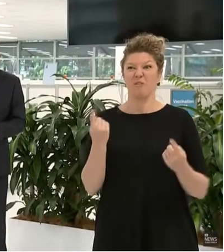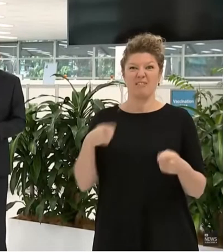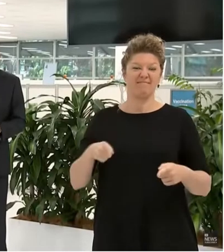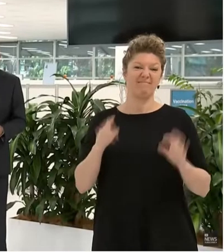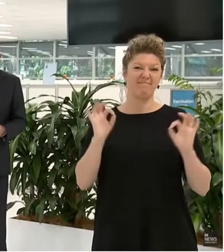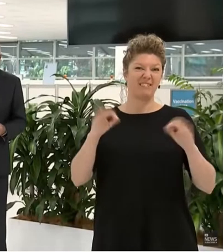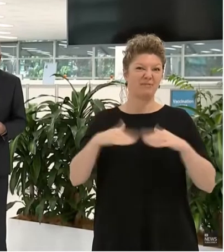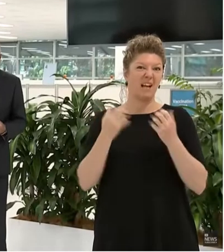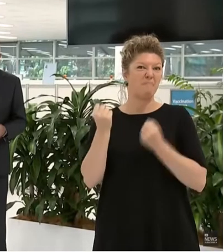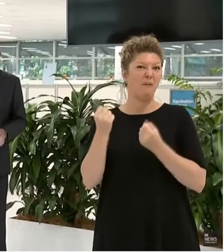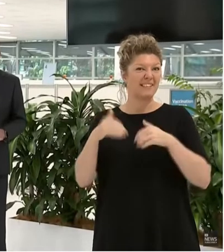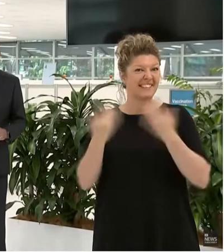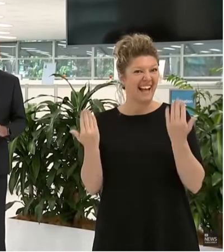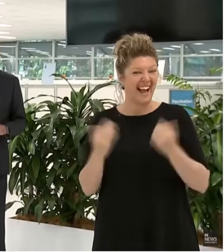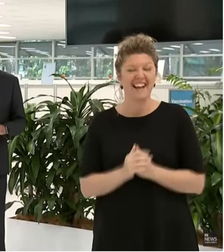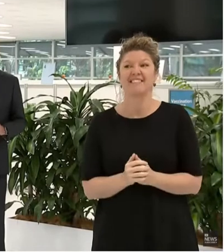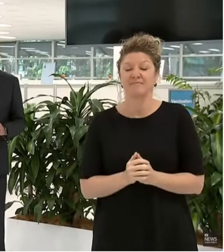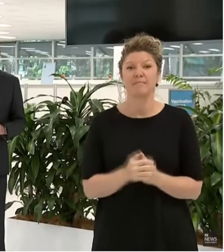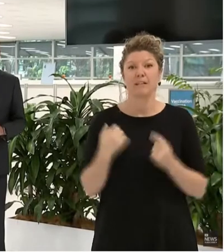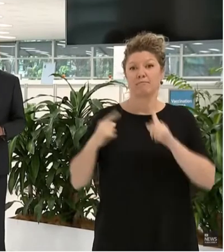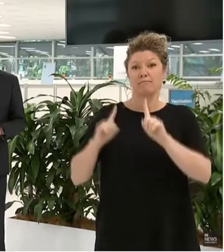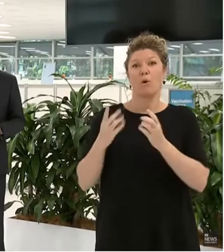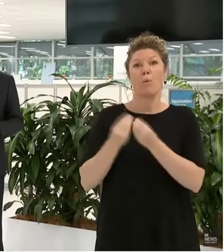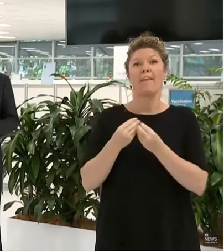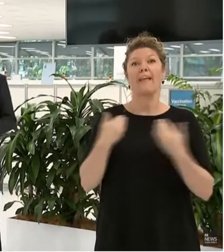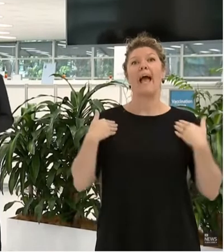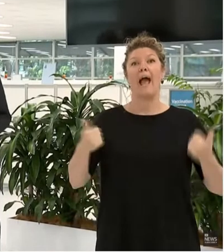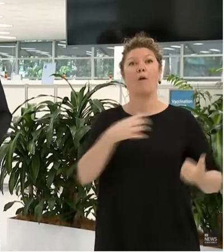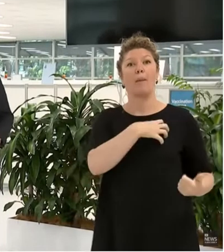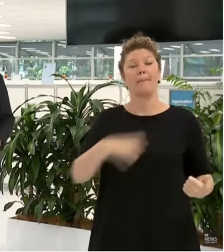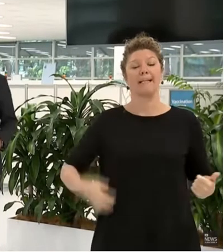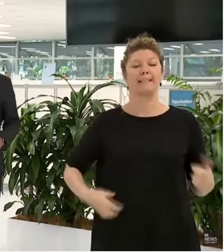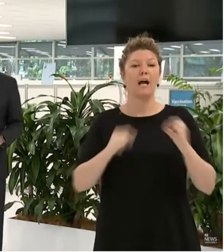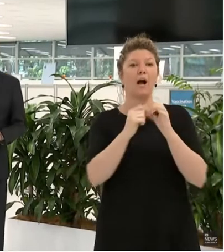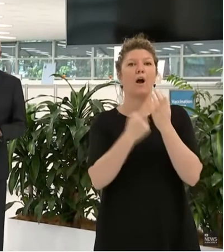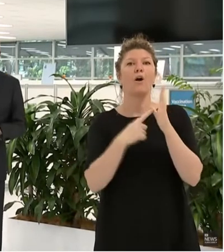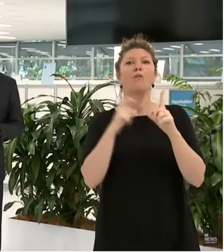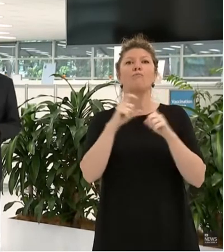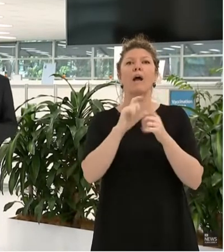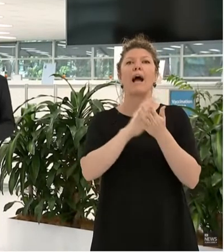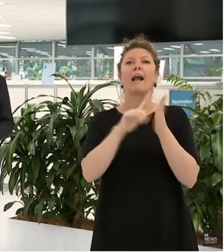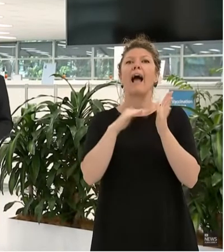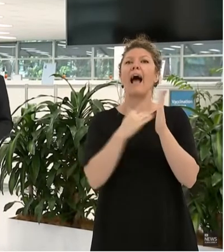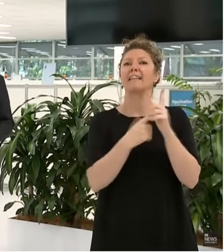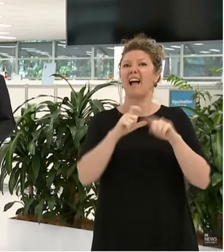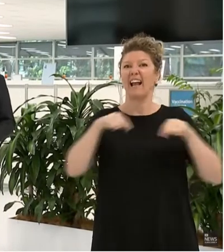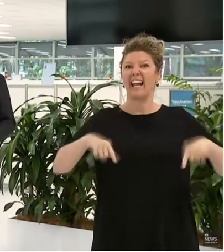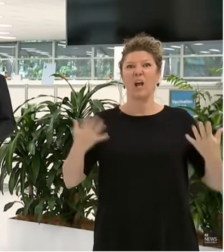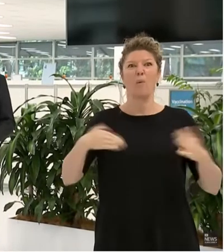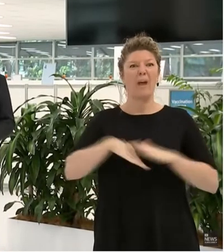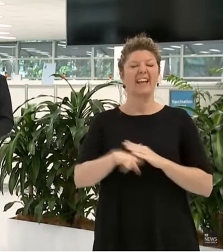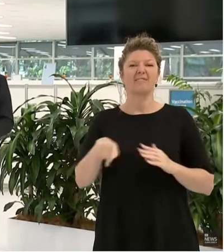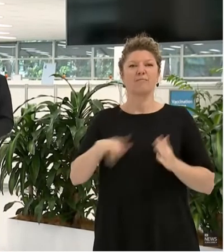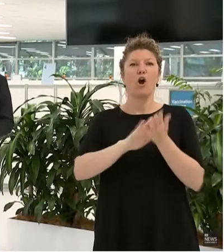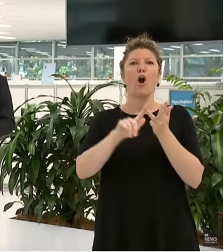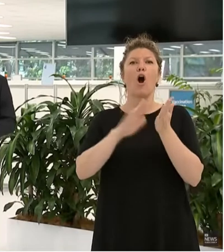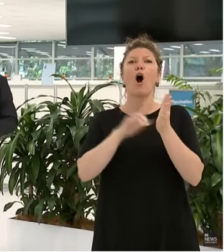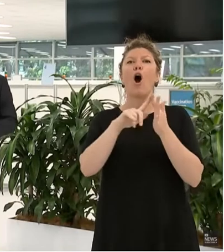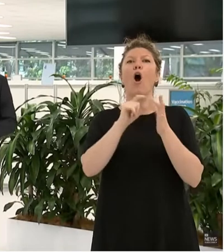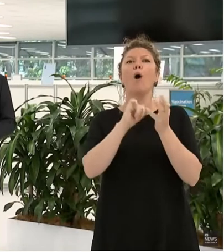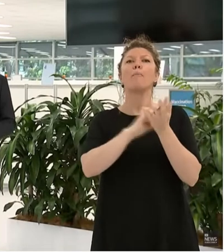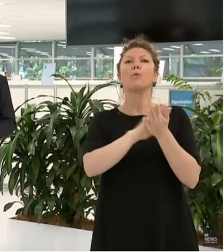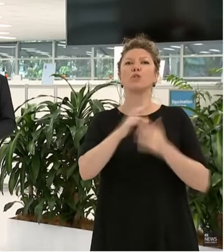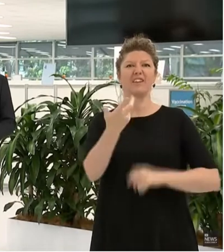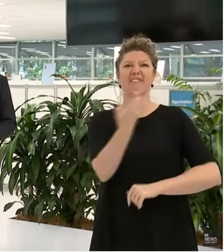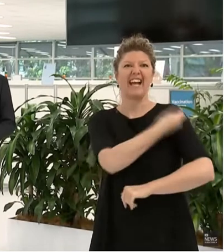Boxing Day. It's great to be here with the Health Minister, Brad Hazzard, today at the vaccination hub here in Homebush.